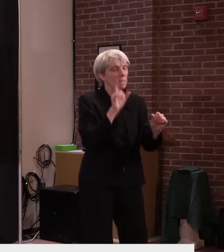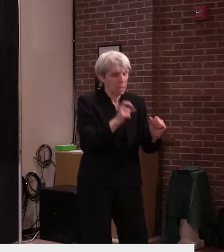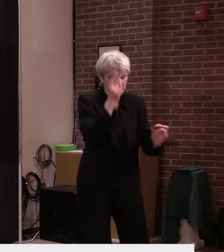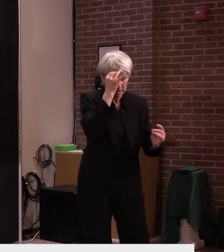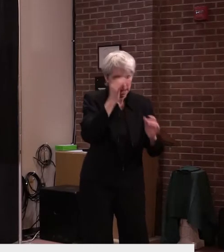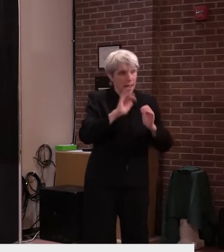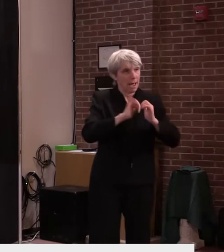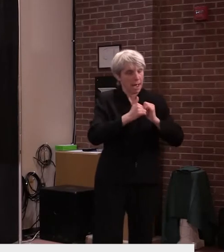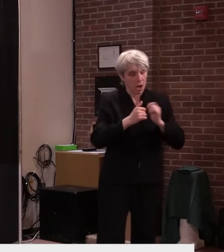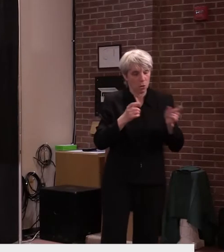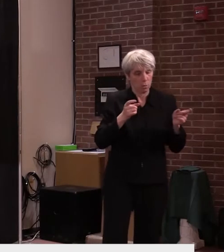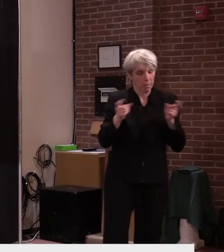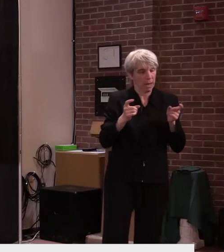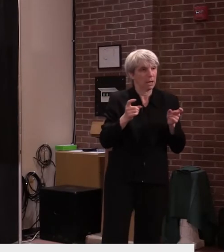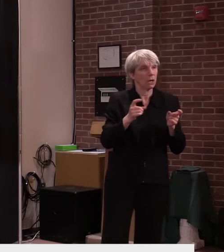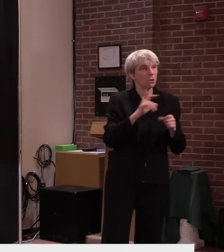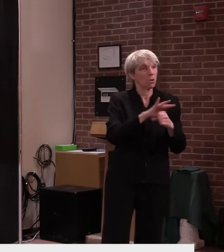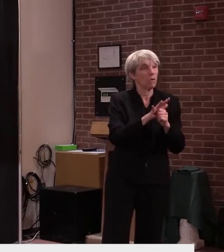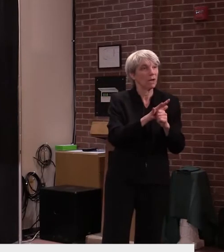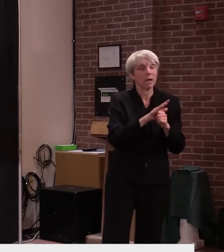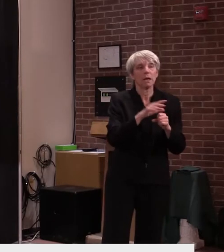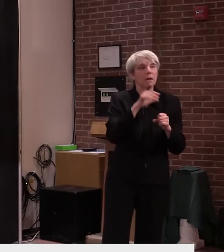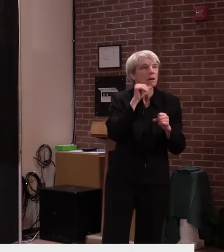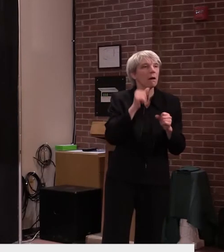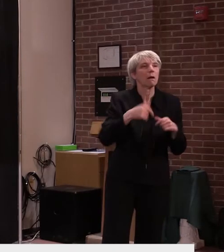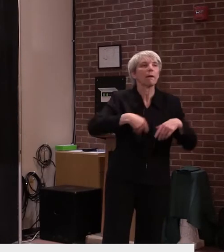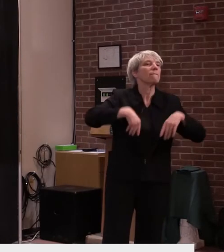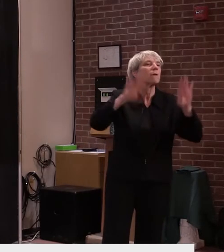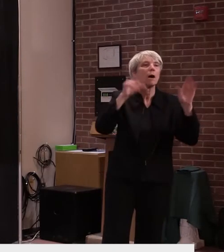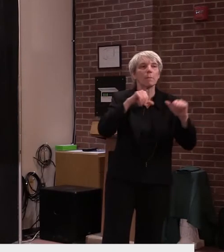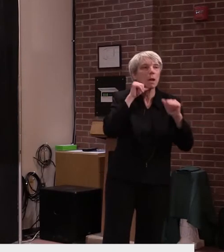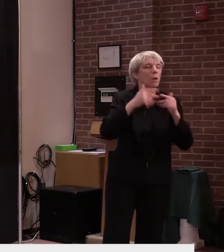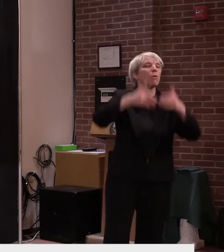us. Vermont pediatricians have been working through